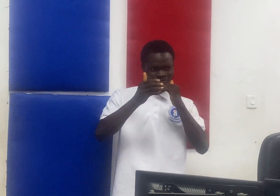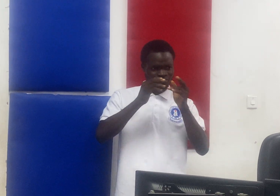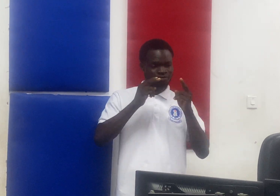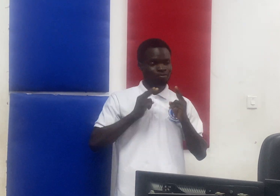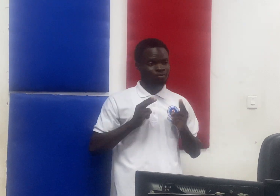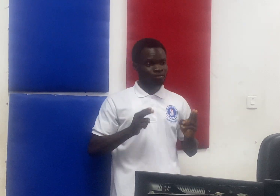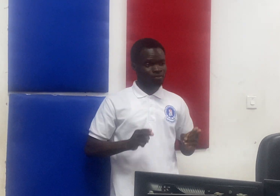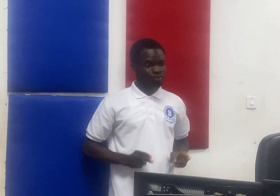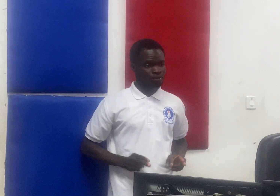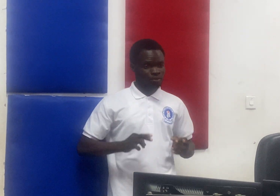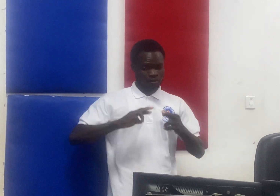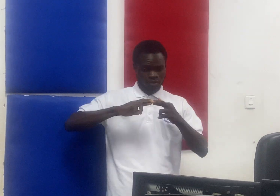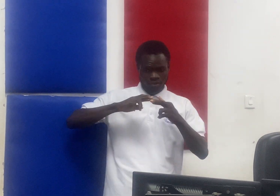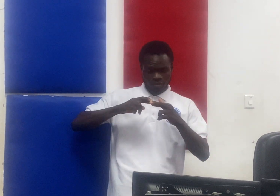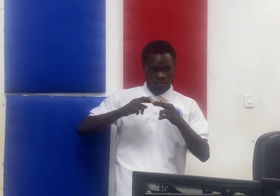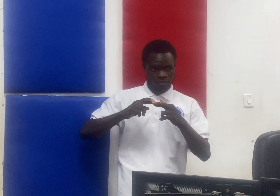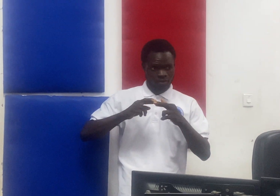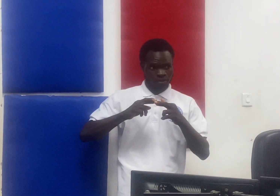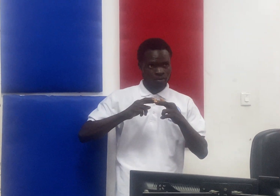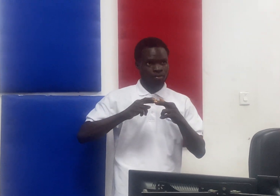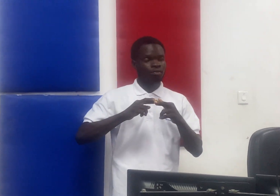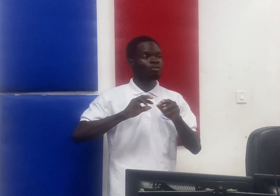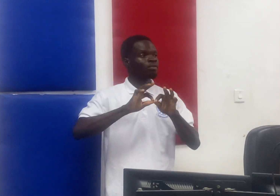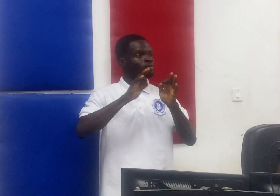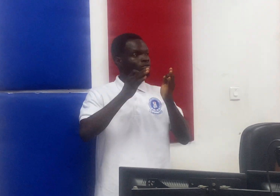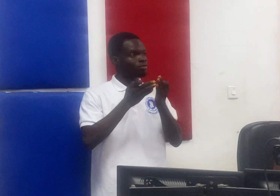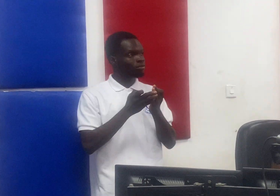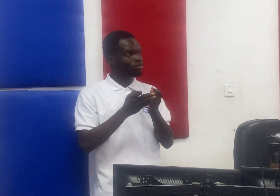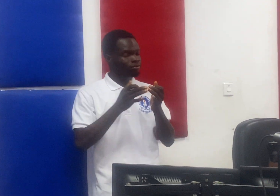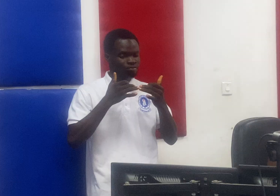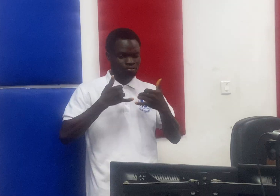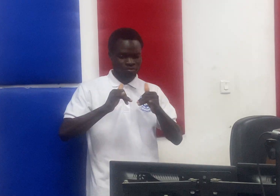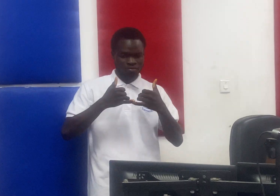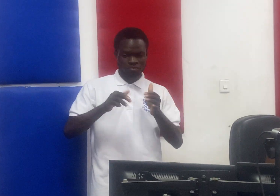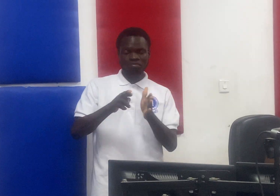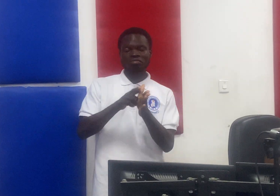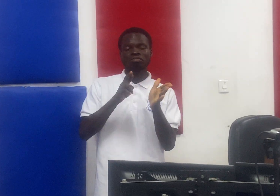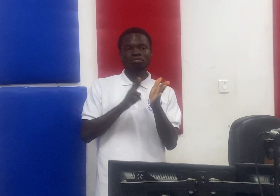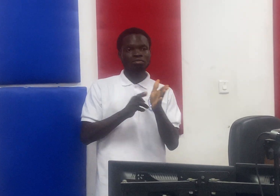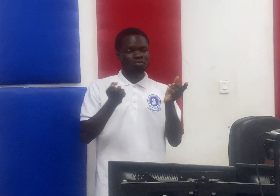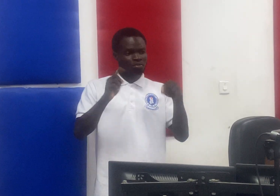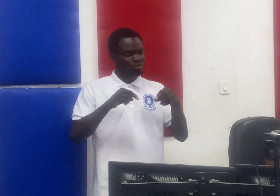think families play a role when it comes to building a romantic and healthy relationship?